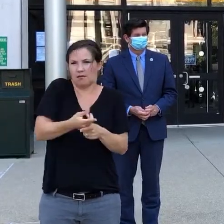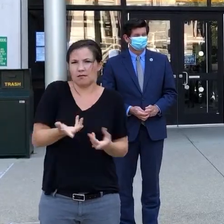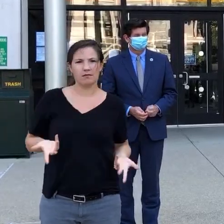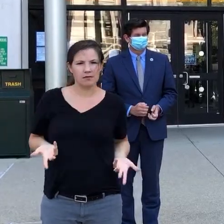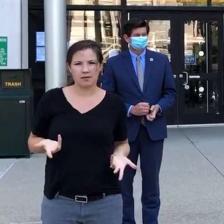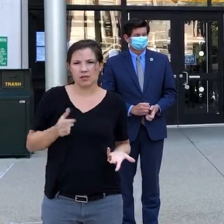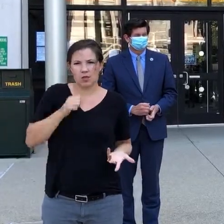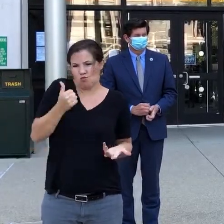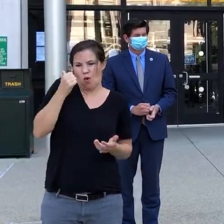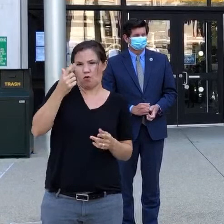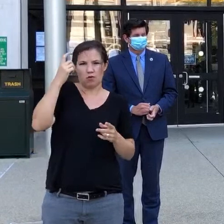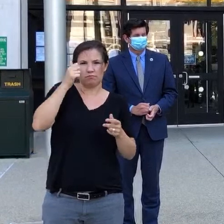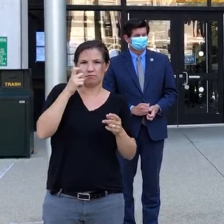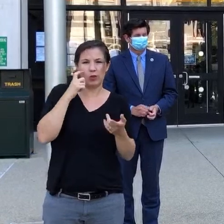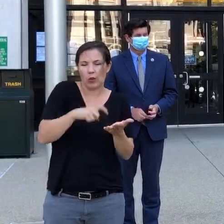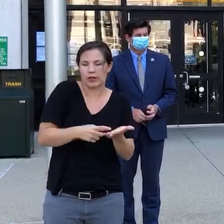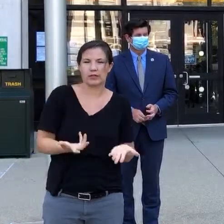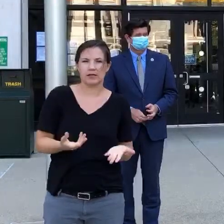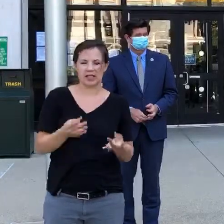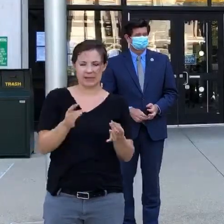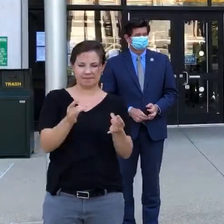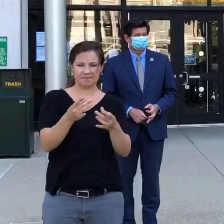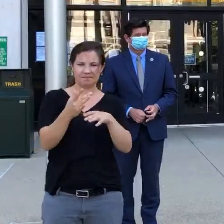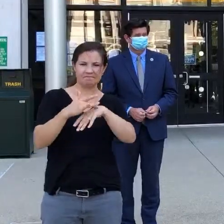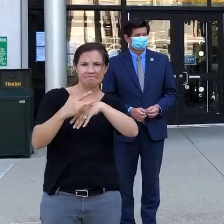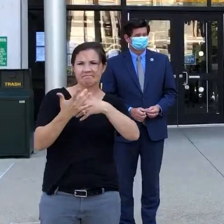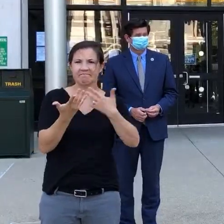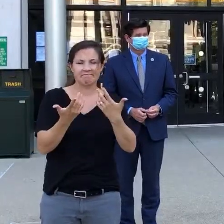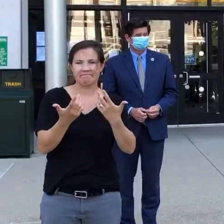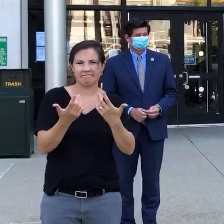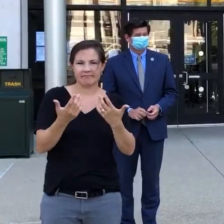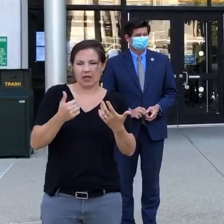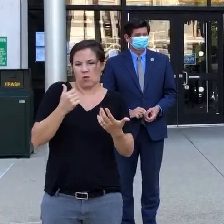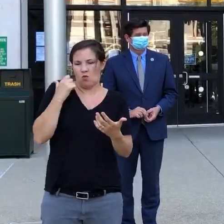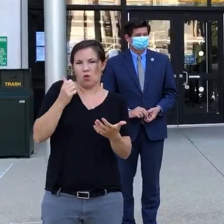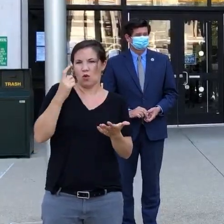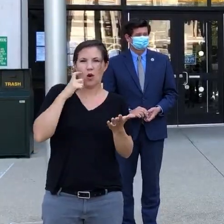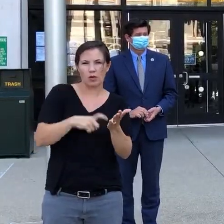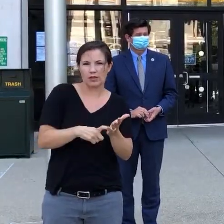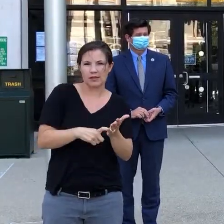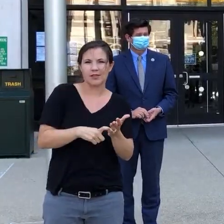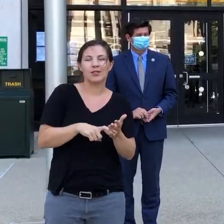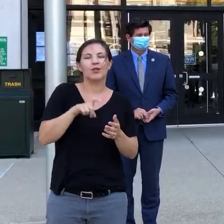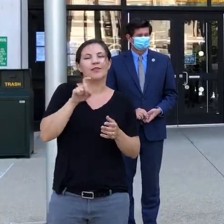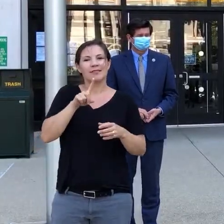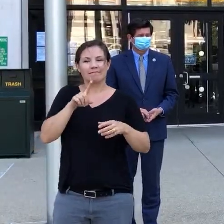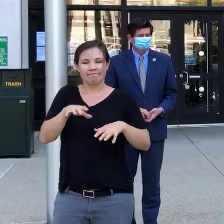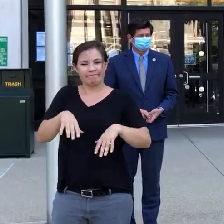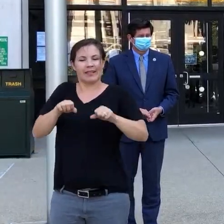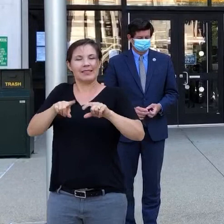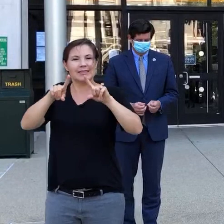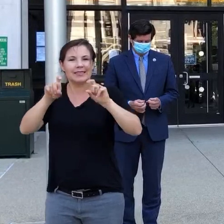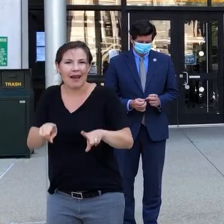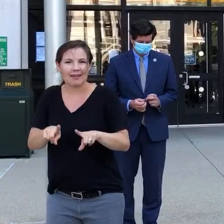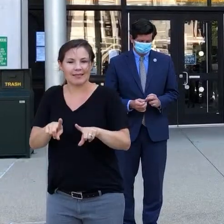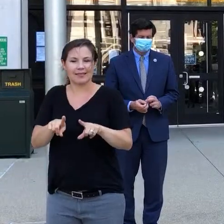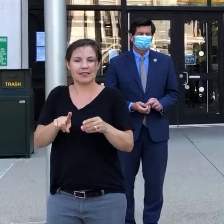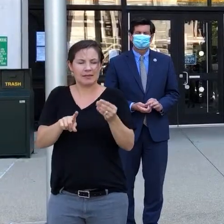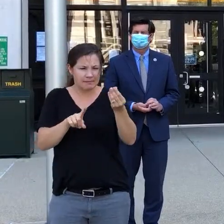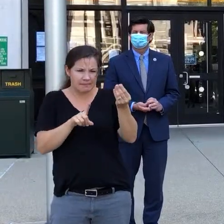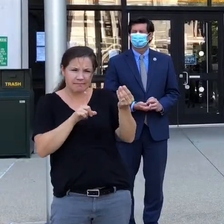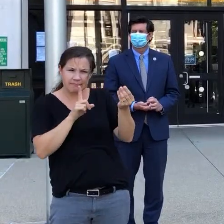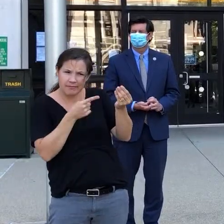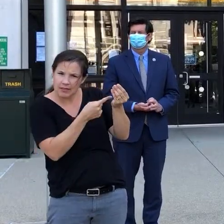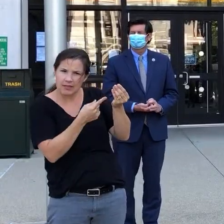going to know it by the texture per se. You would actually have to do a test to determine if in fact it is